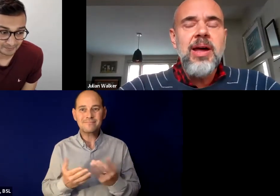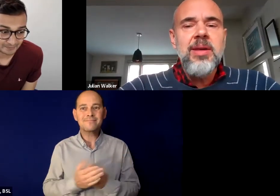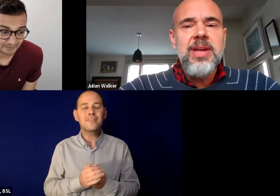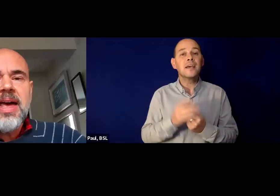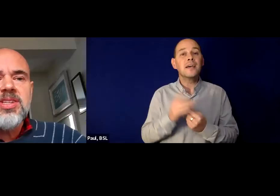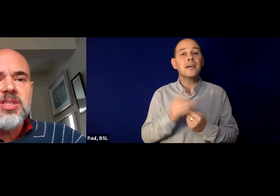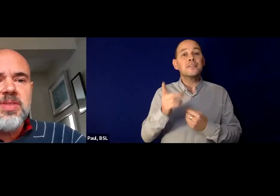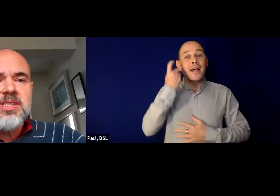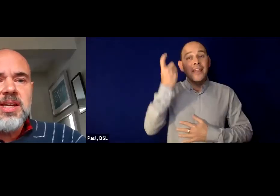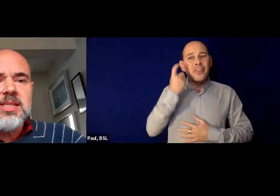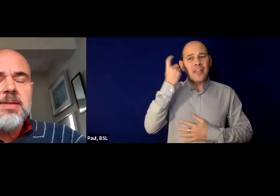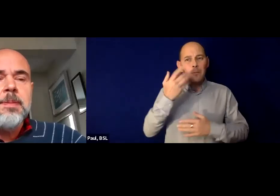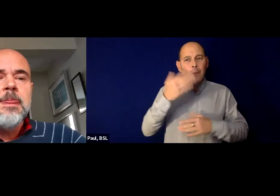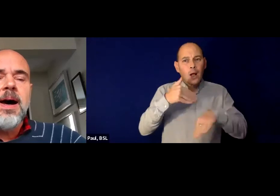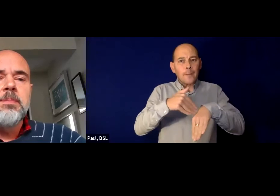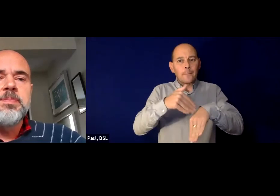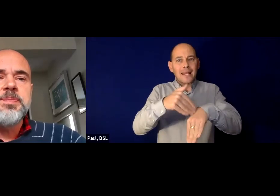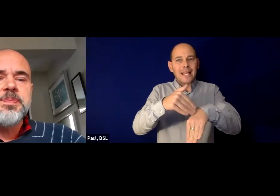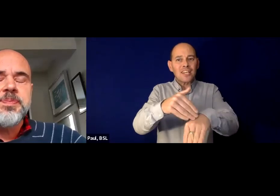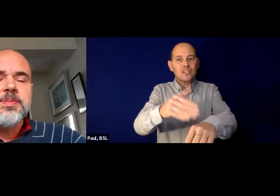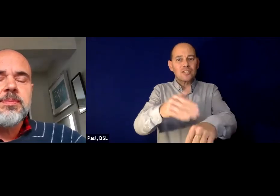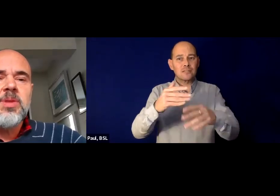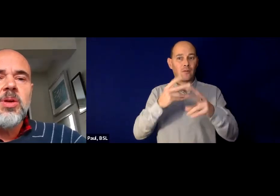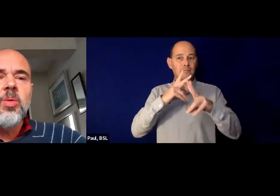So thinking about the implications of the study,